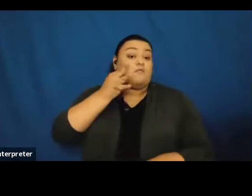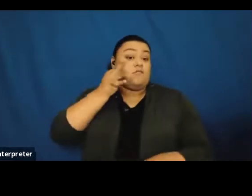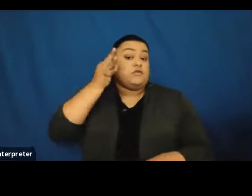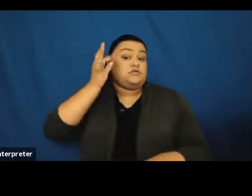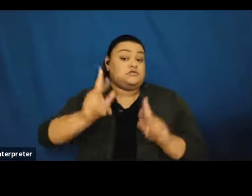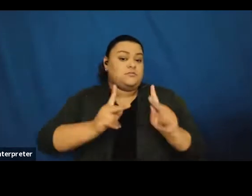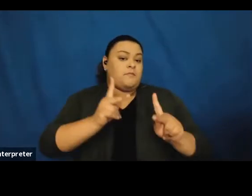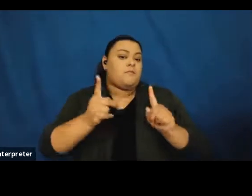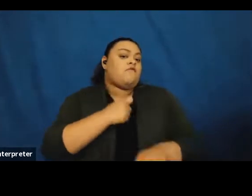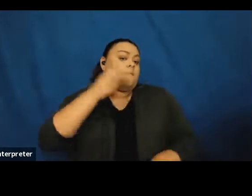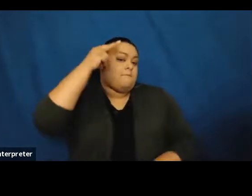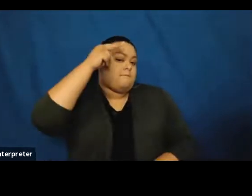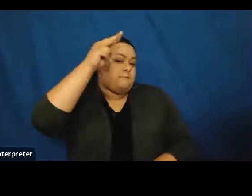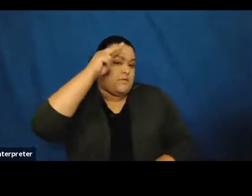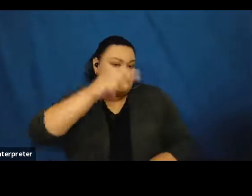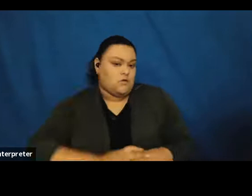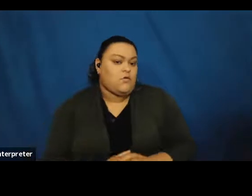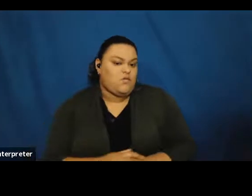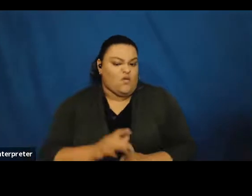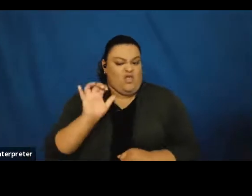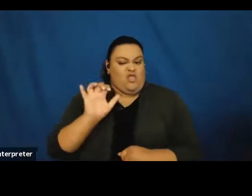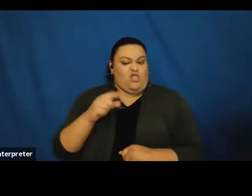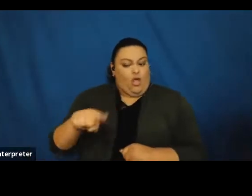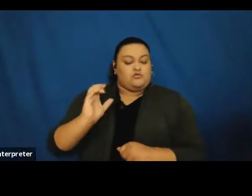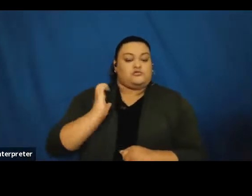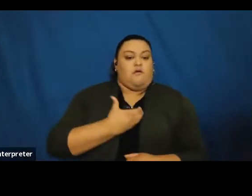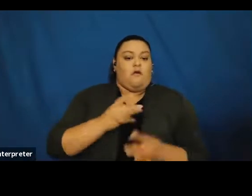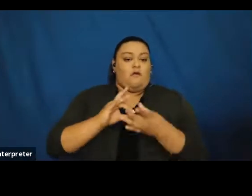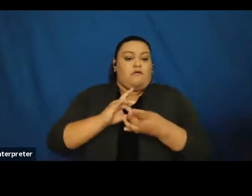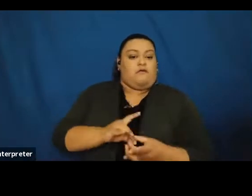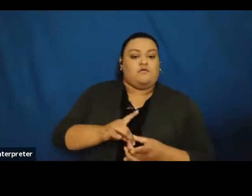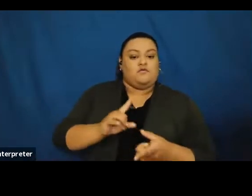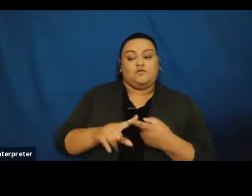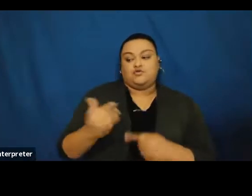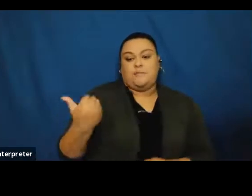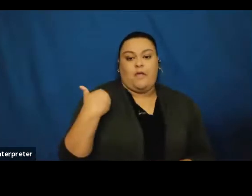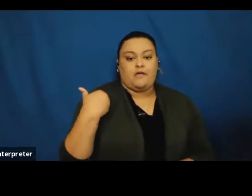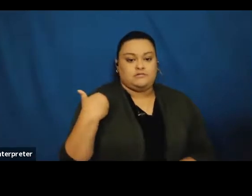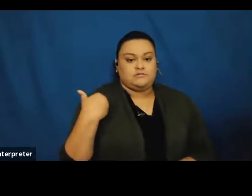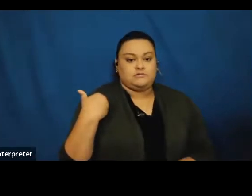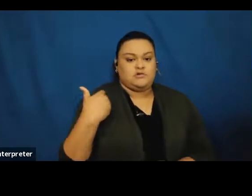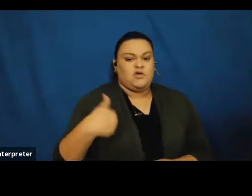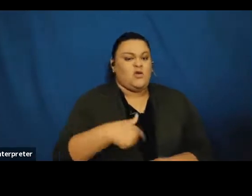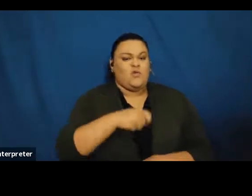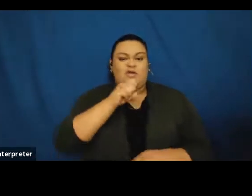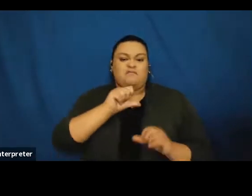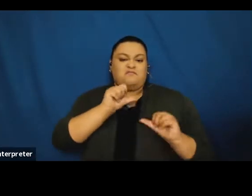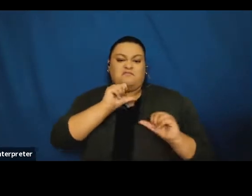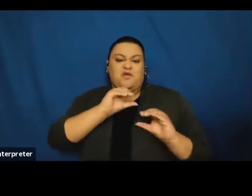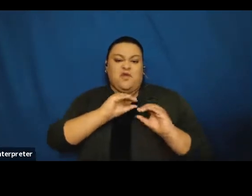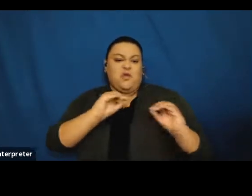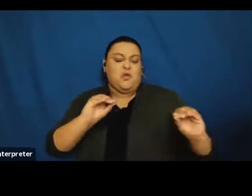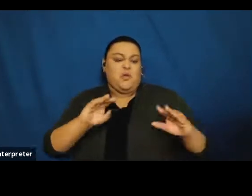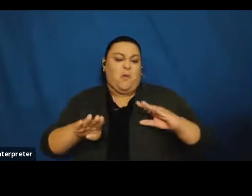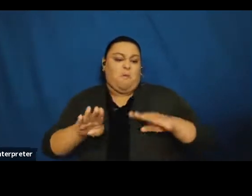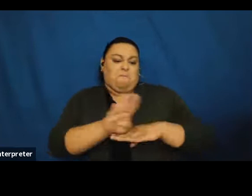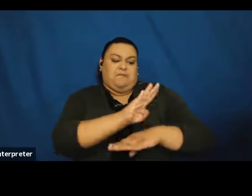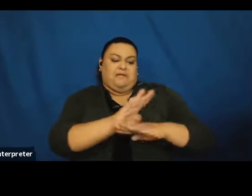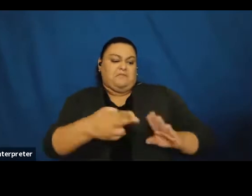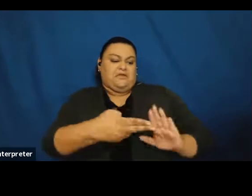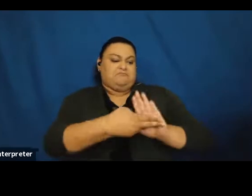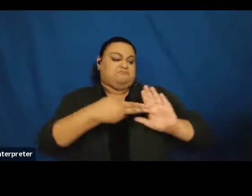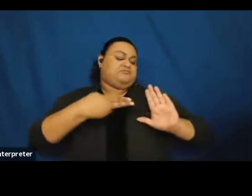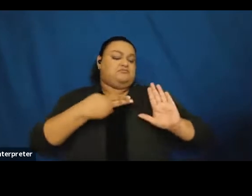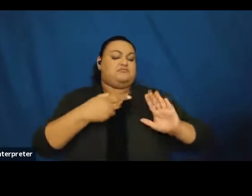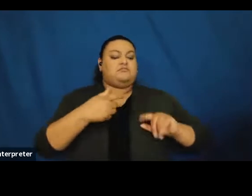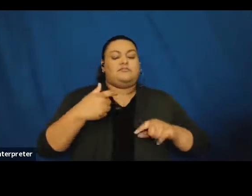those are our connections to the past. We have no business being called, at that time Spanish, and now it's Hispanic. We have